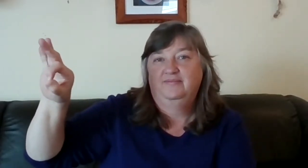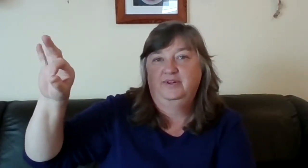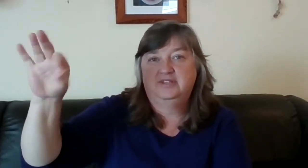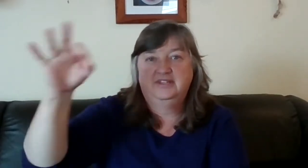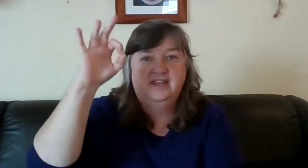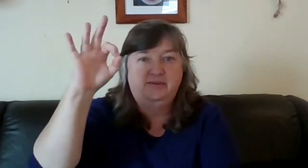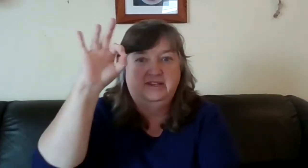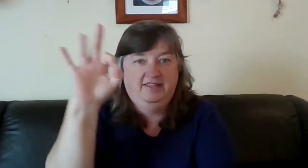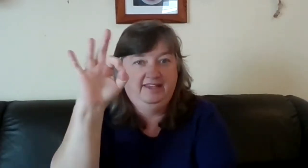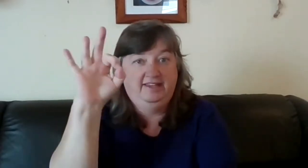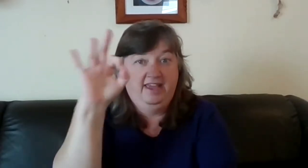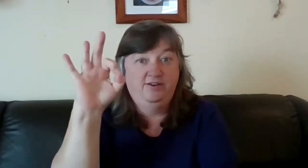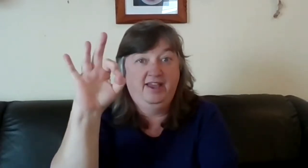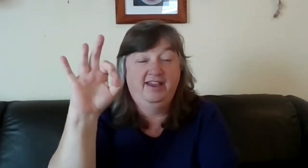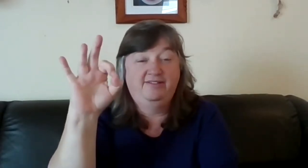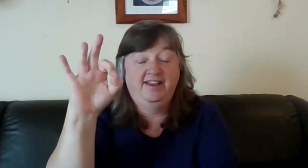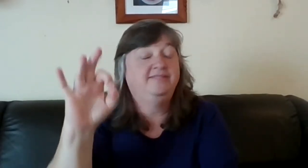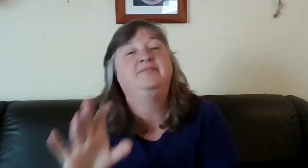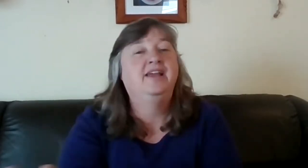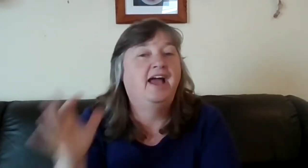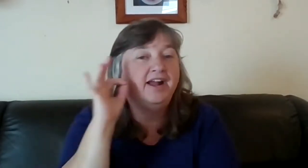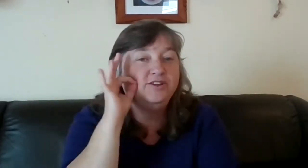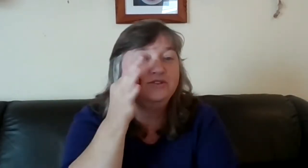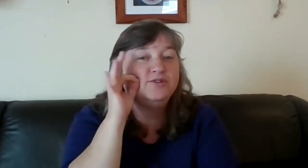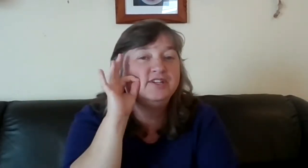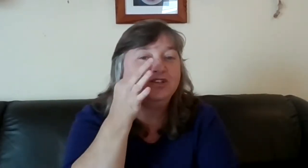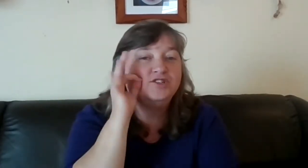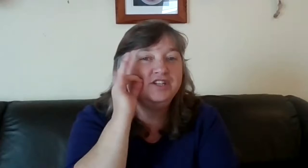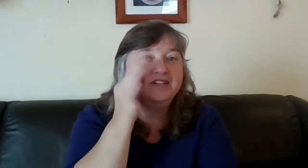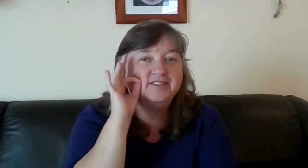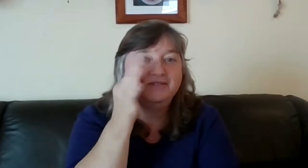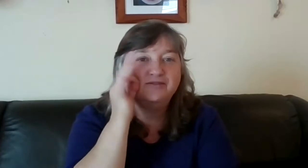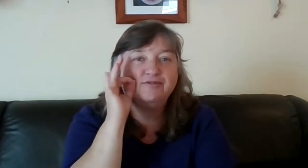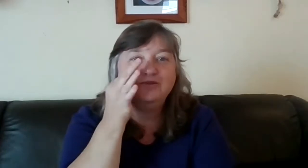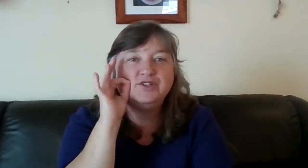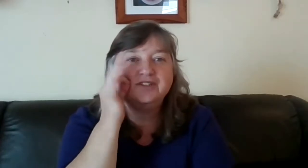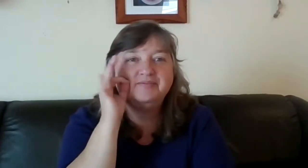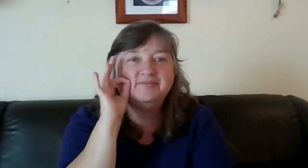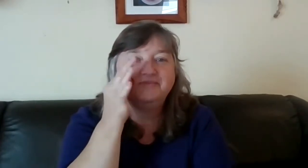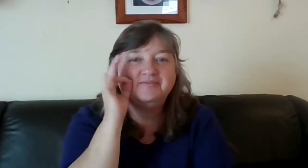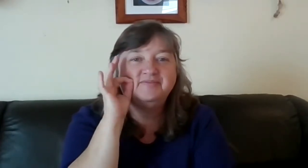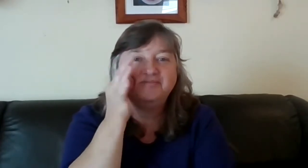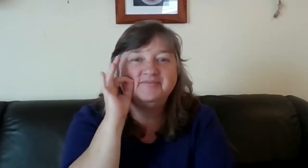which is the same as like A-OK, right? And you do it on your cheek, fruit.